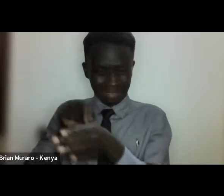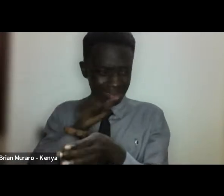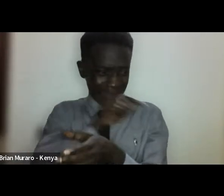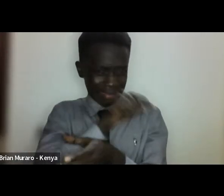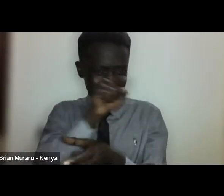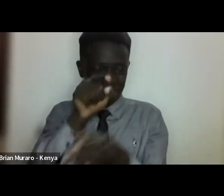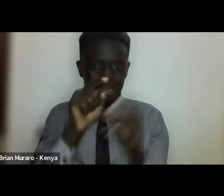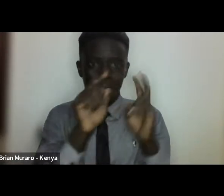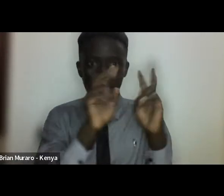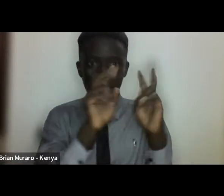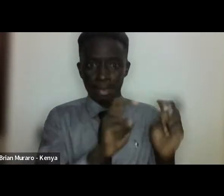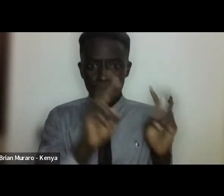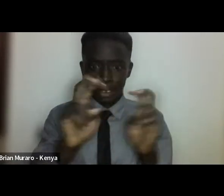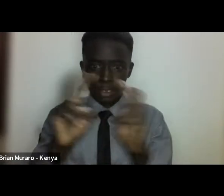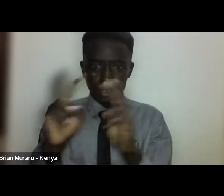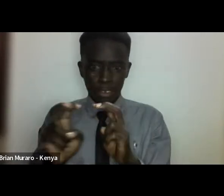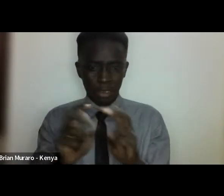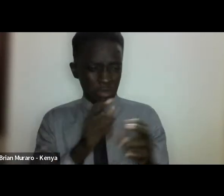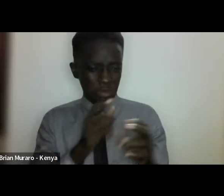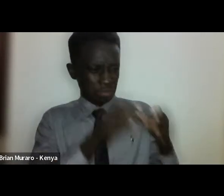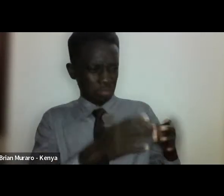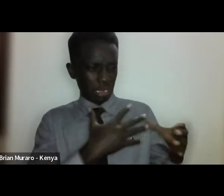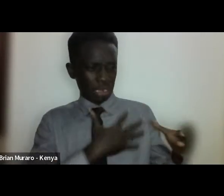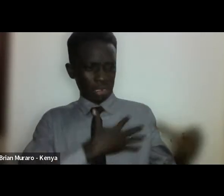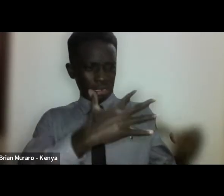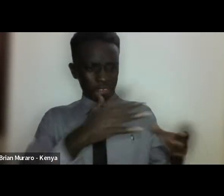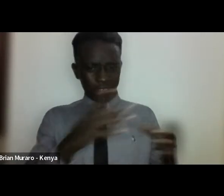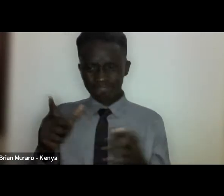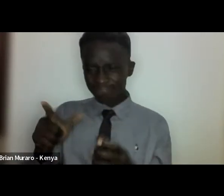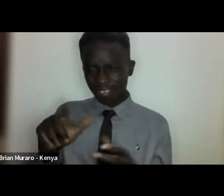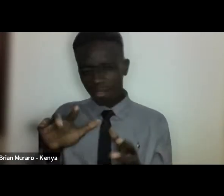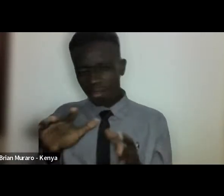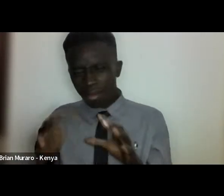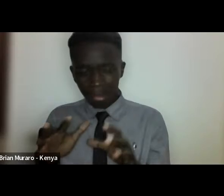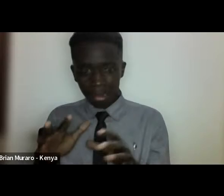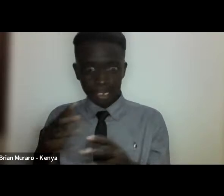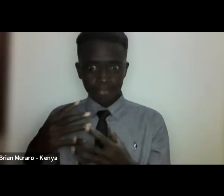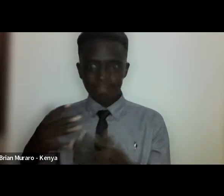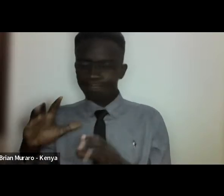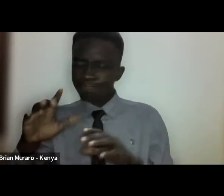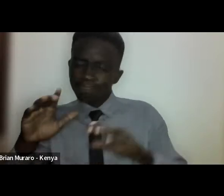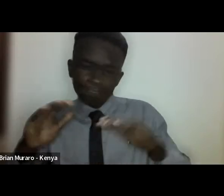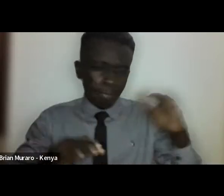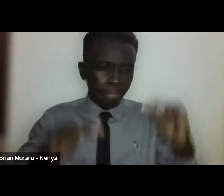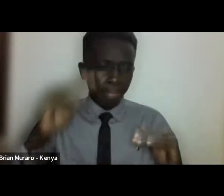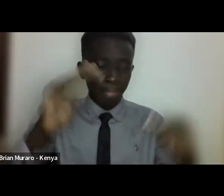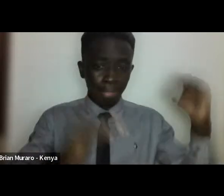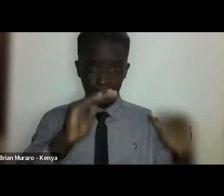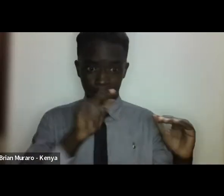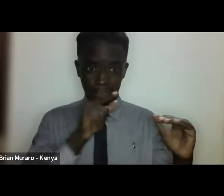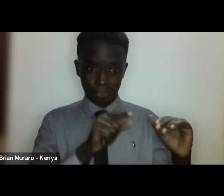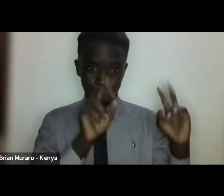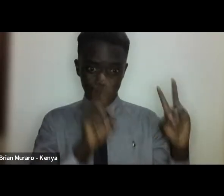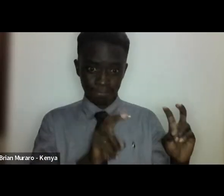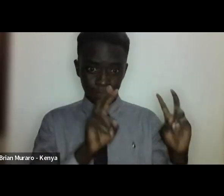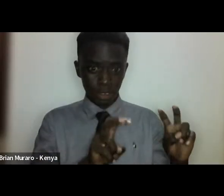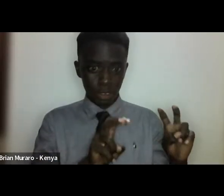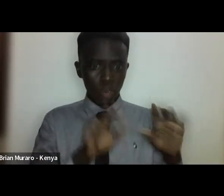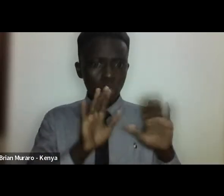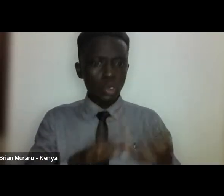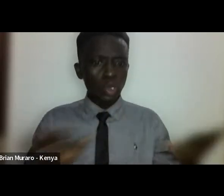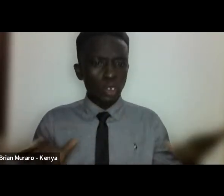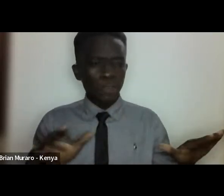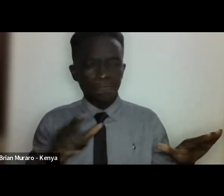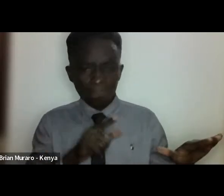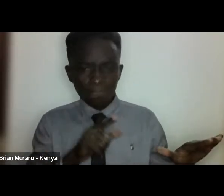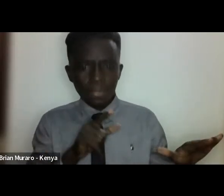that when children get into education, they have the opportunity to escape from the limitations of a social